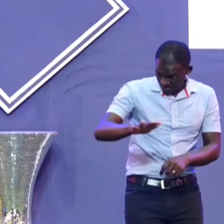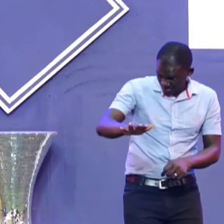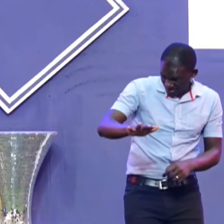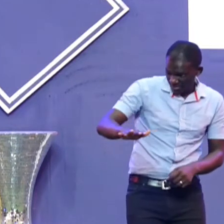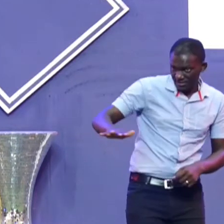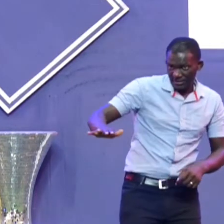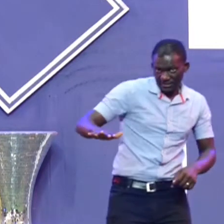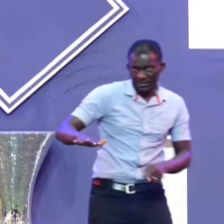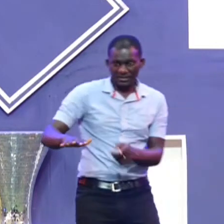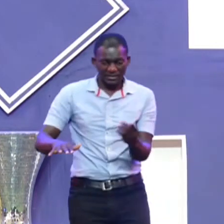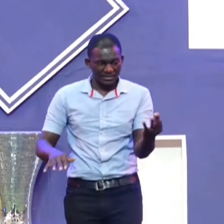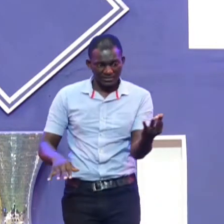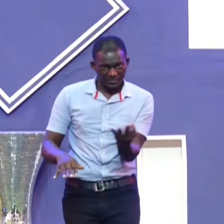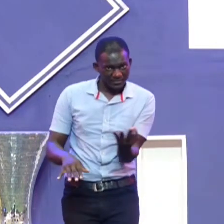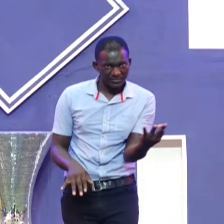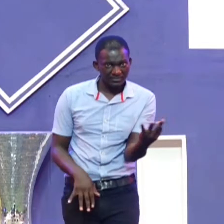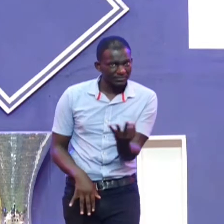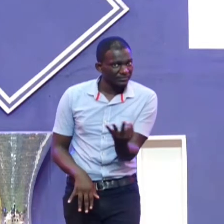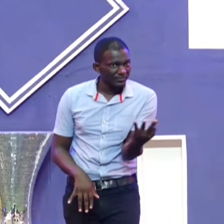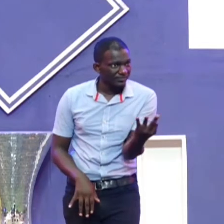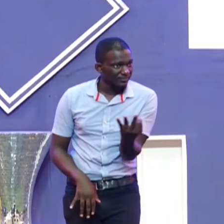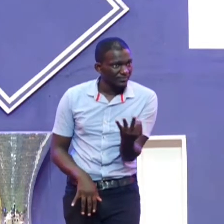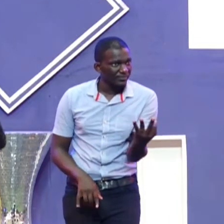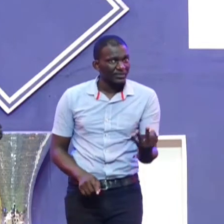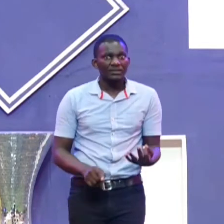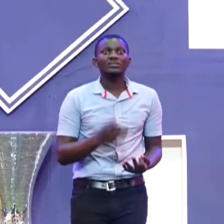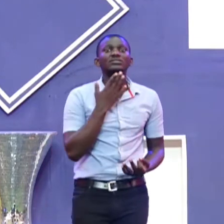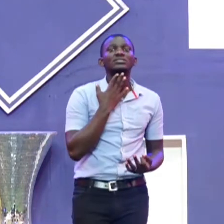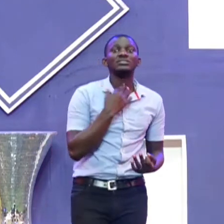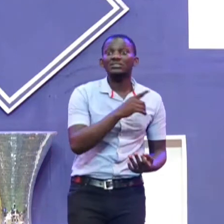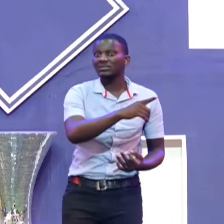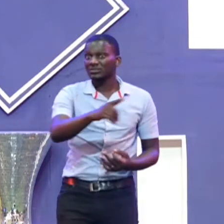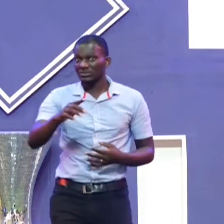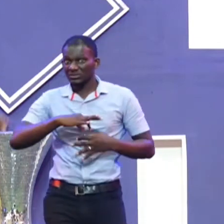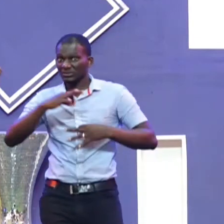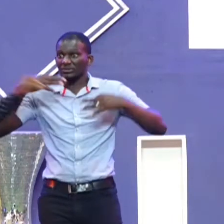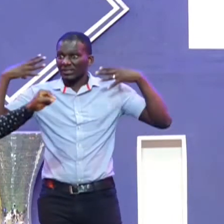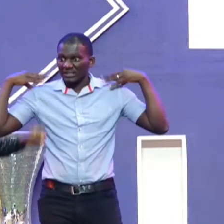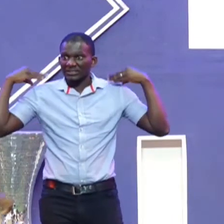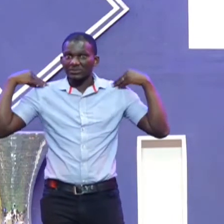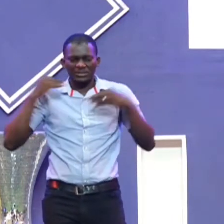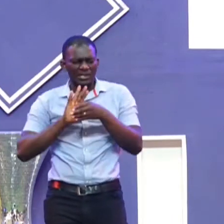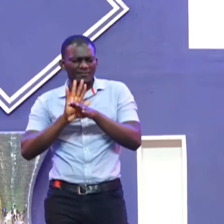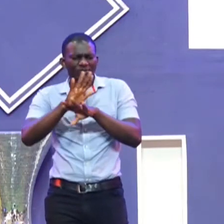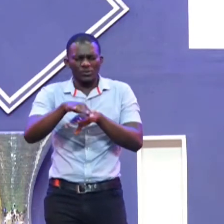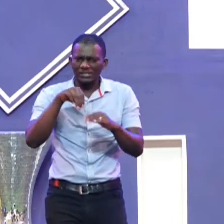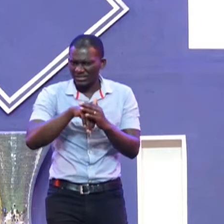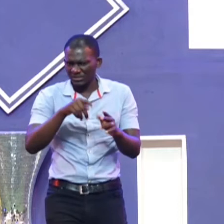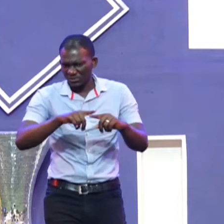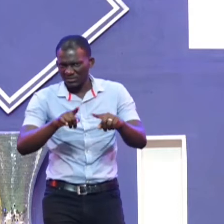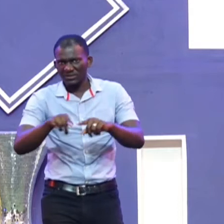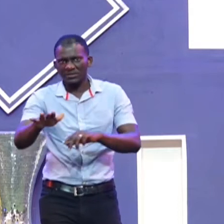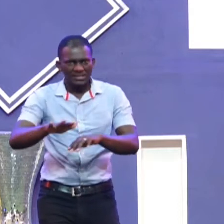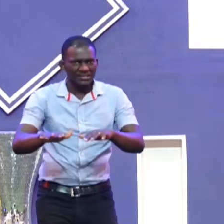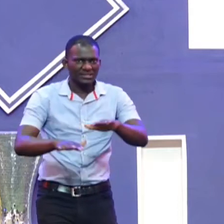mu mubitundu ebyo, it requires you still to exercise what you call influence in those areas. Kiba